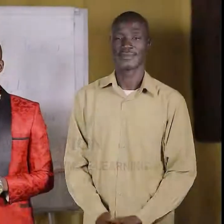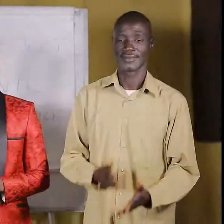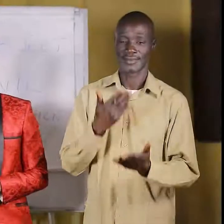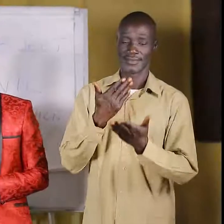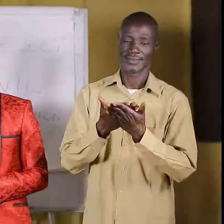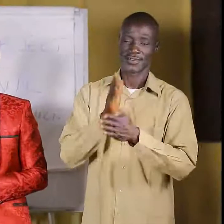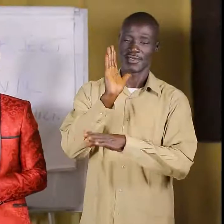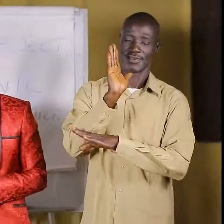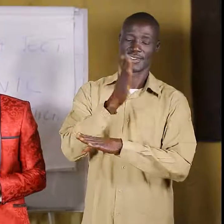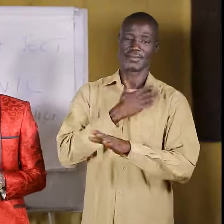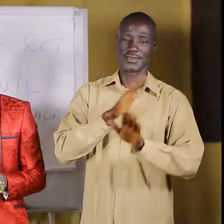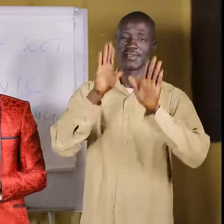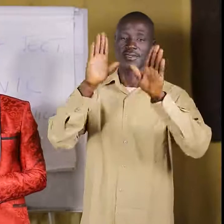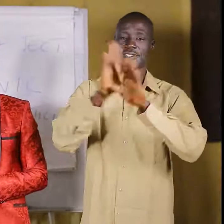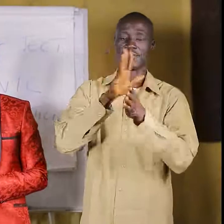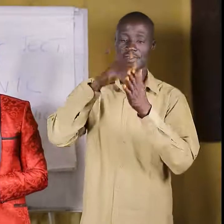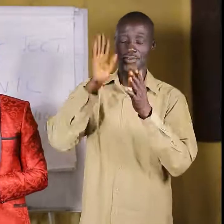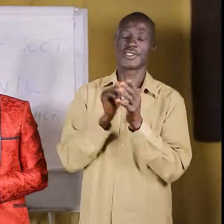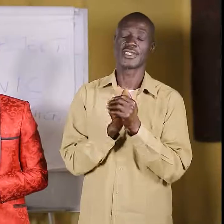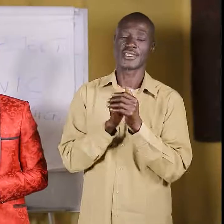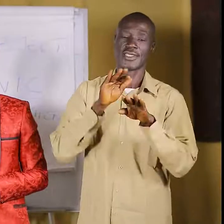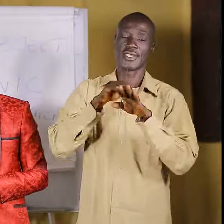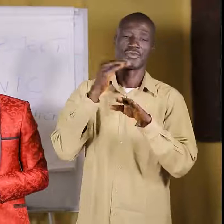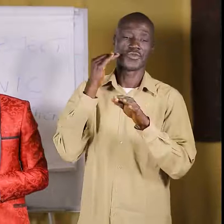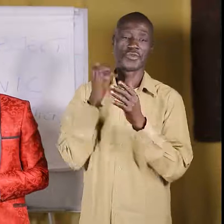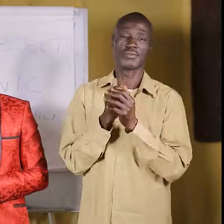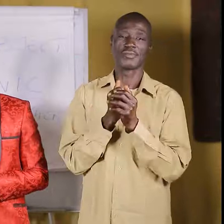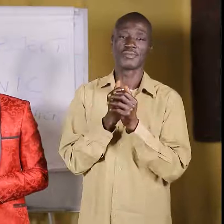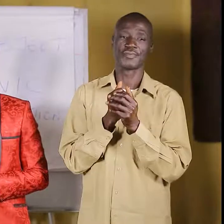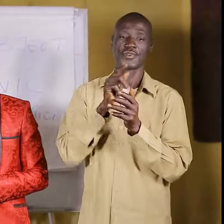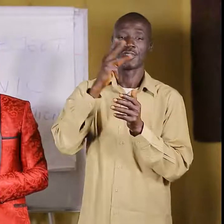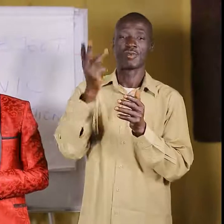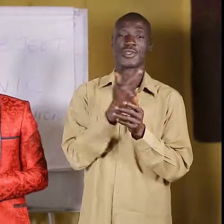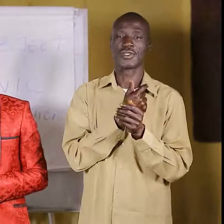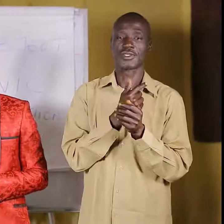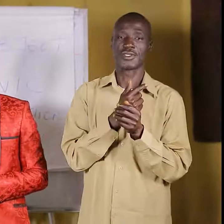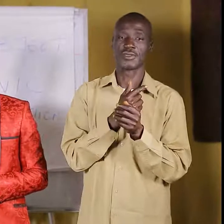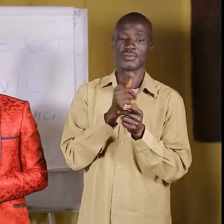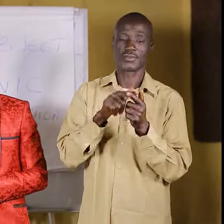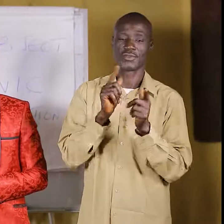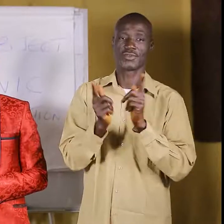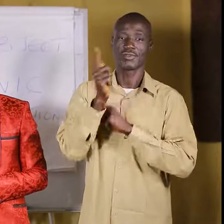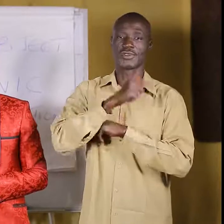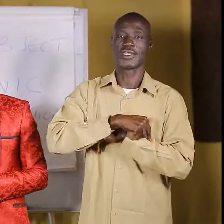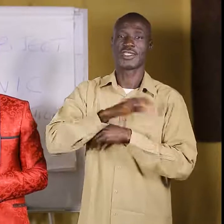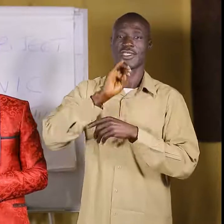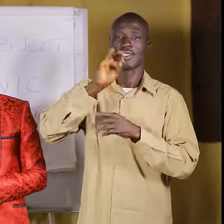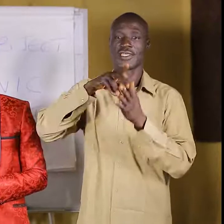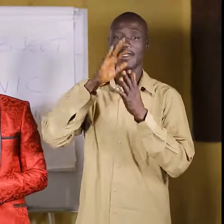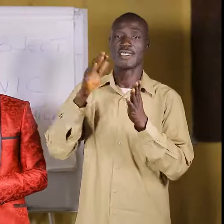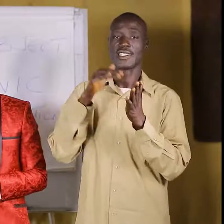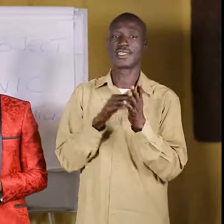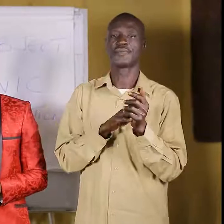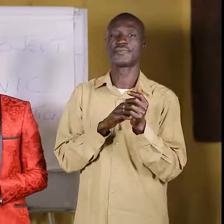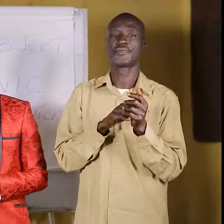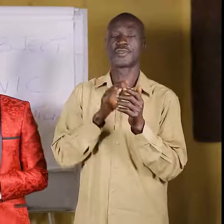Good day, my wonderful students, listeners, and viewers at home. You are welcome to today's e-learning telecast. As you are